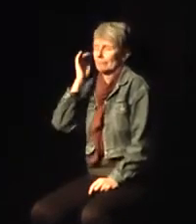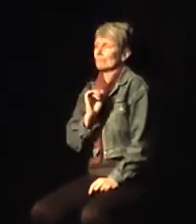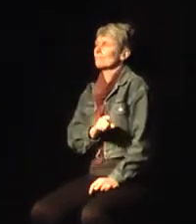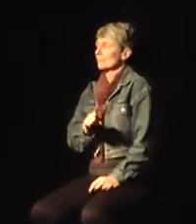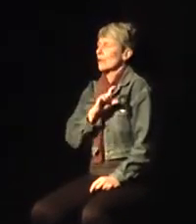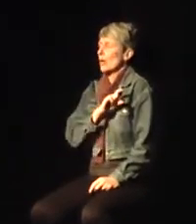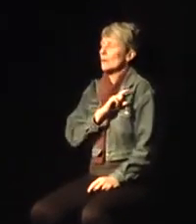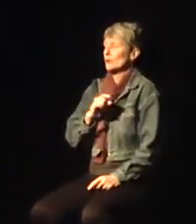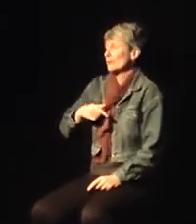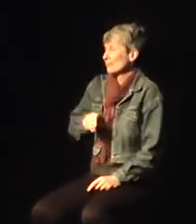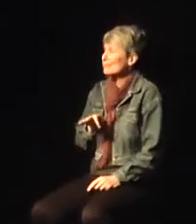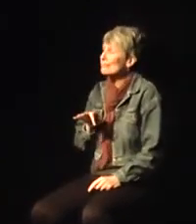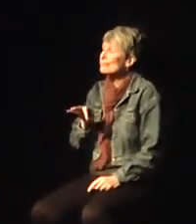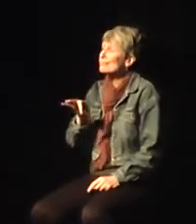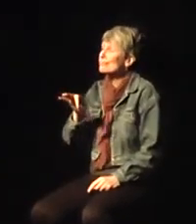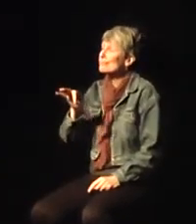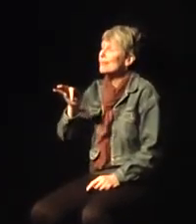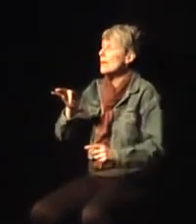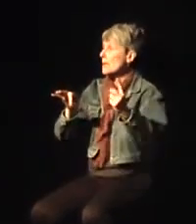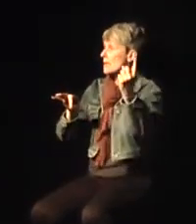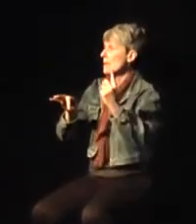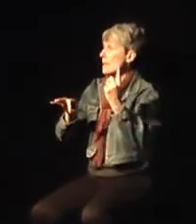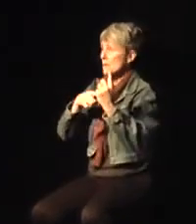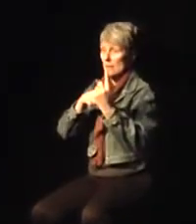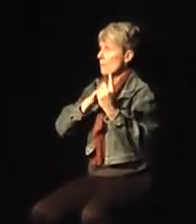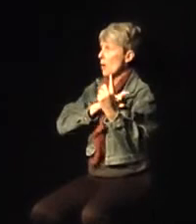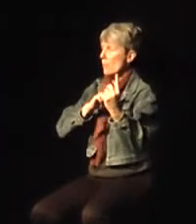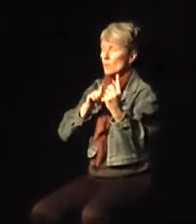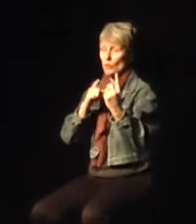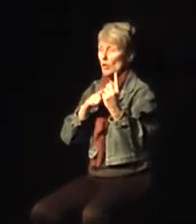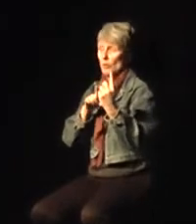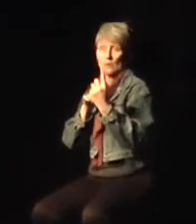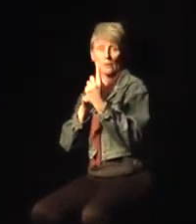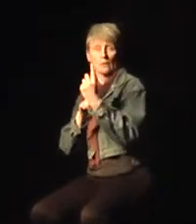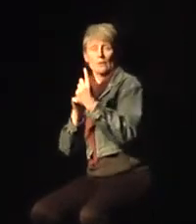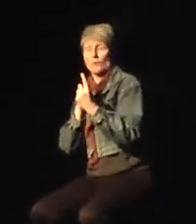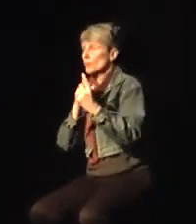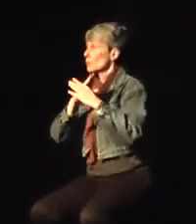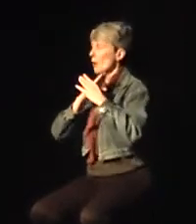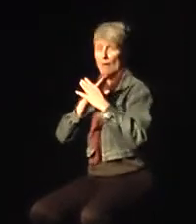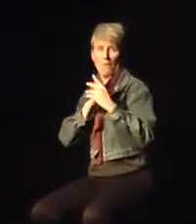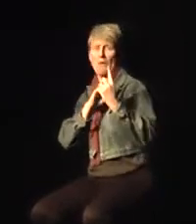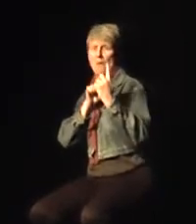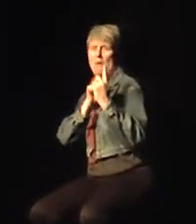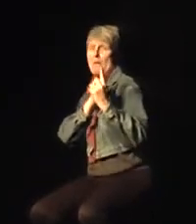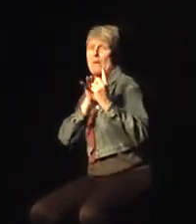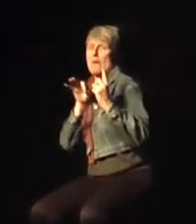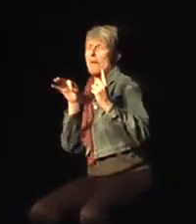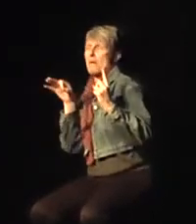I come to the hill, and the cop runs across the road to try to stop me. I steer around him, and I start to pedal a little to get away from